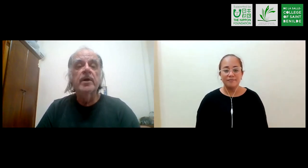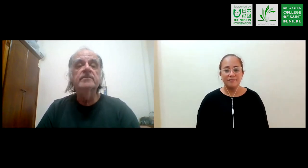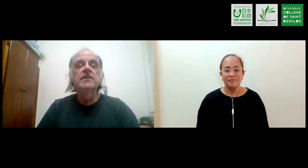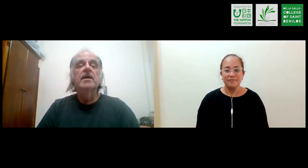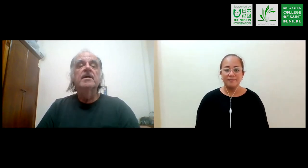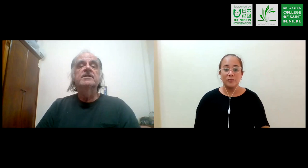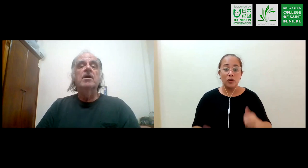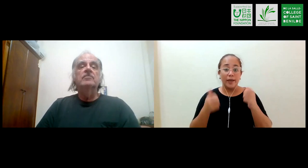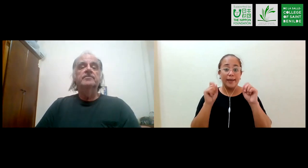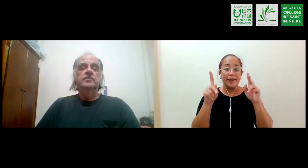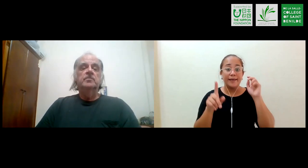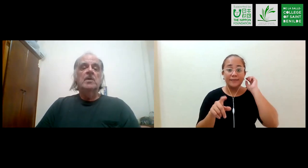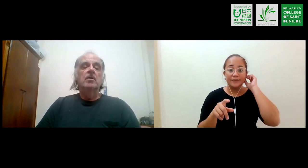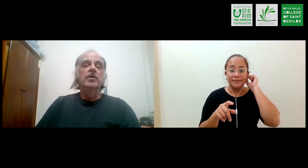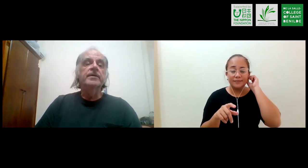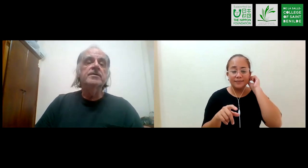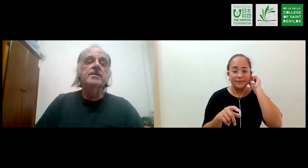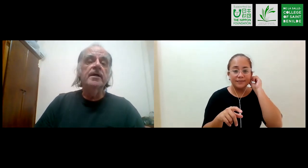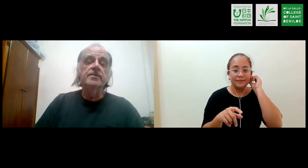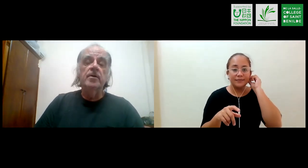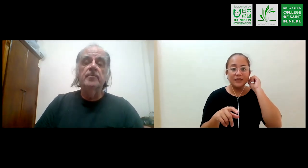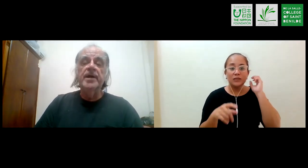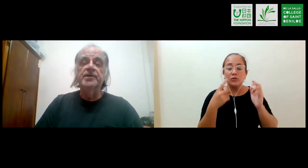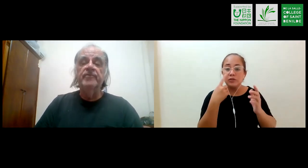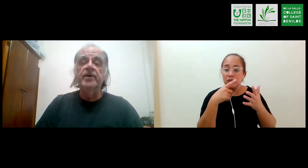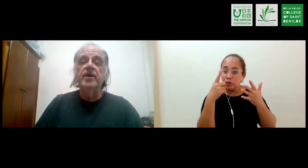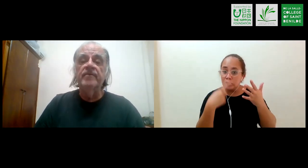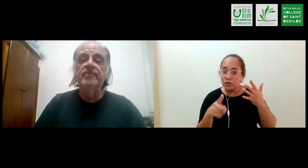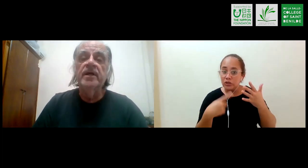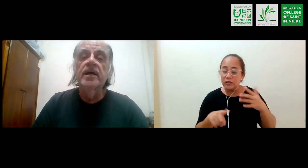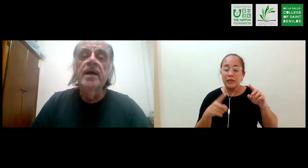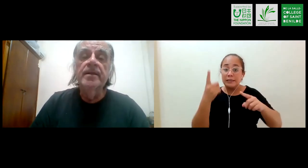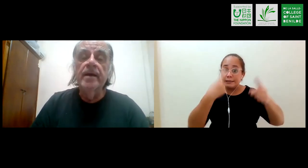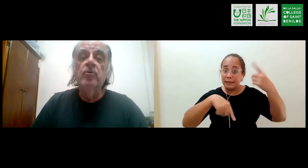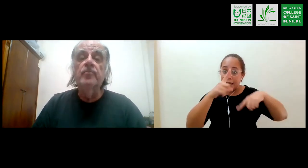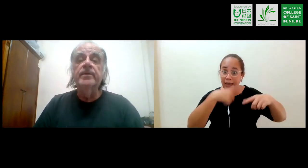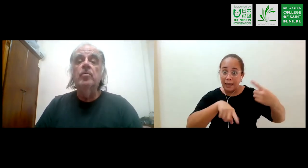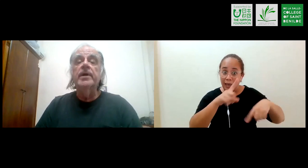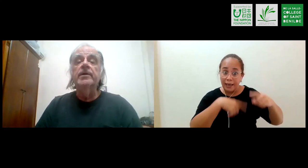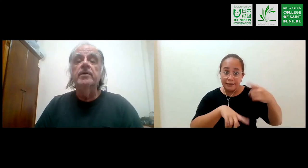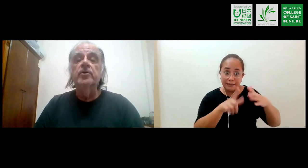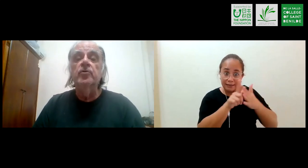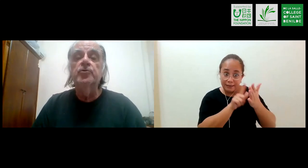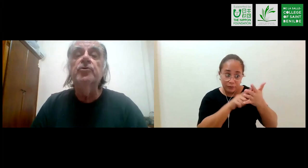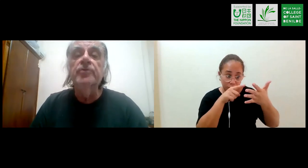Okay, so look at the signs on the page very carefully. They will be the way you drew